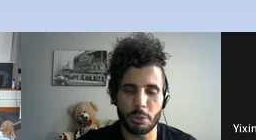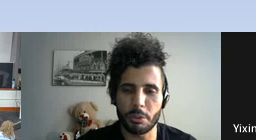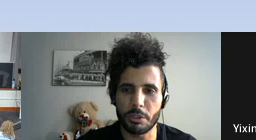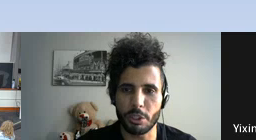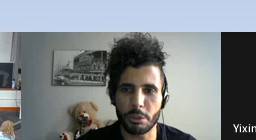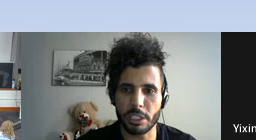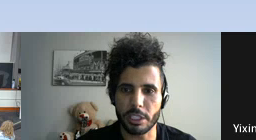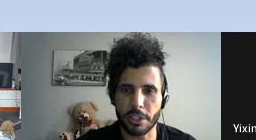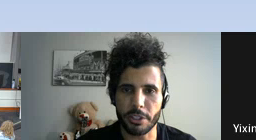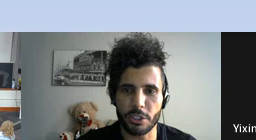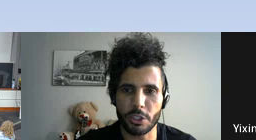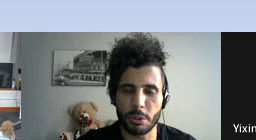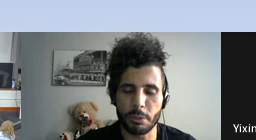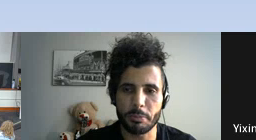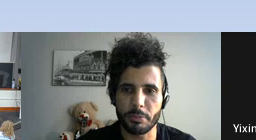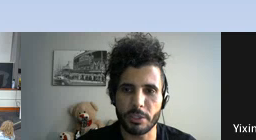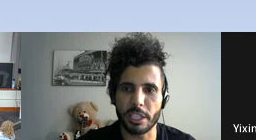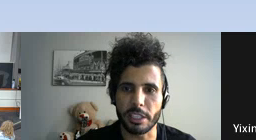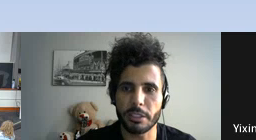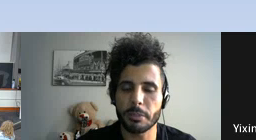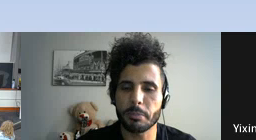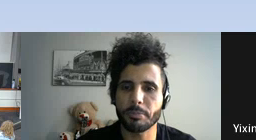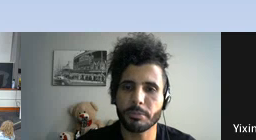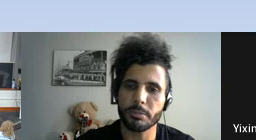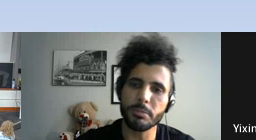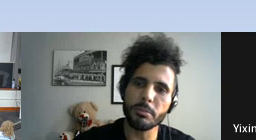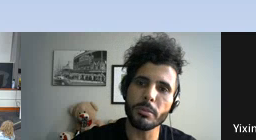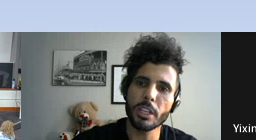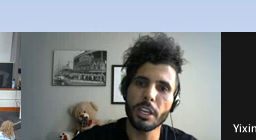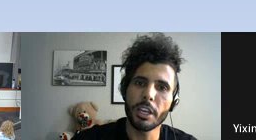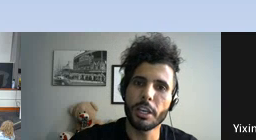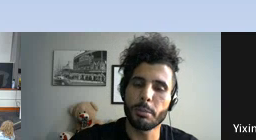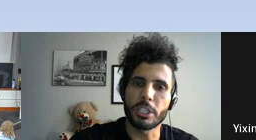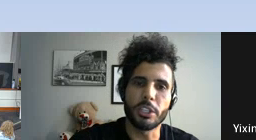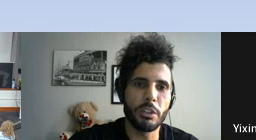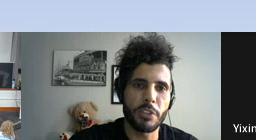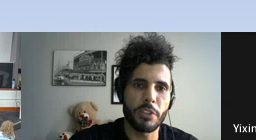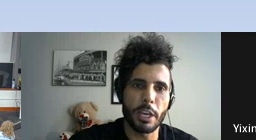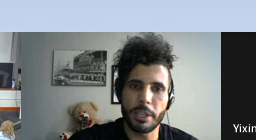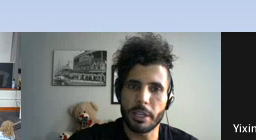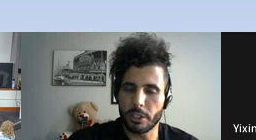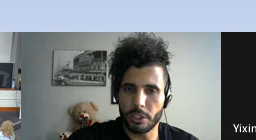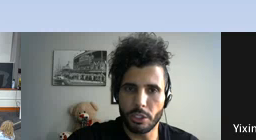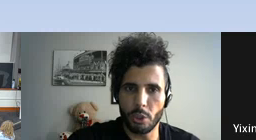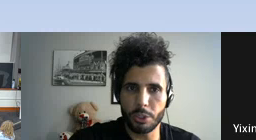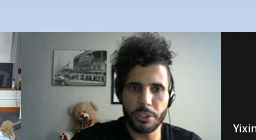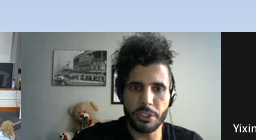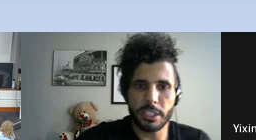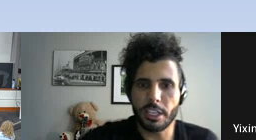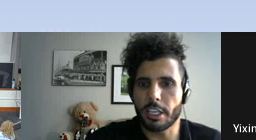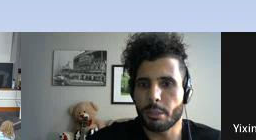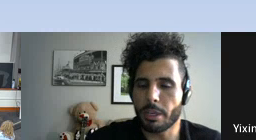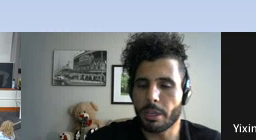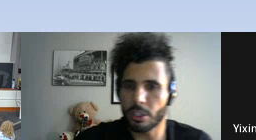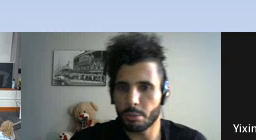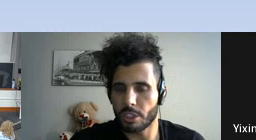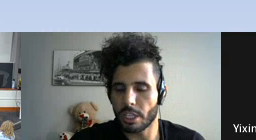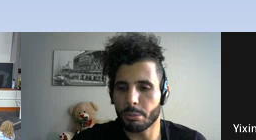so clear there, so salient. But in all of them, the order is the same and there's prosodic